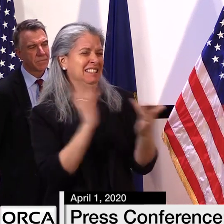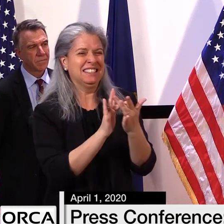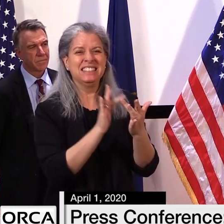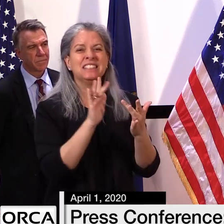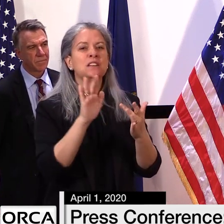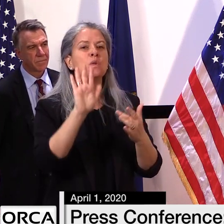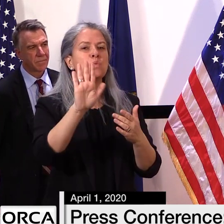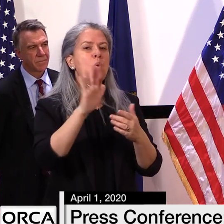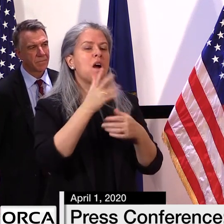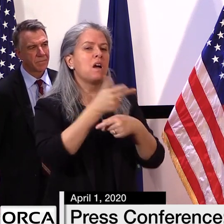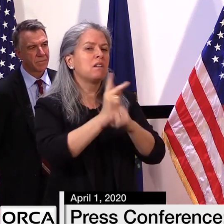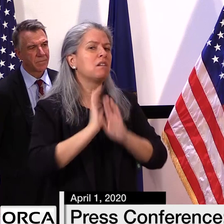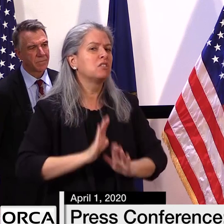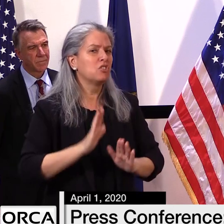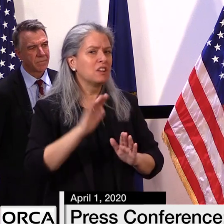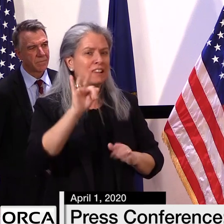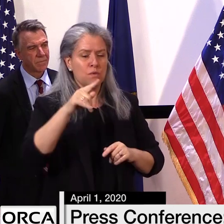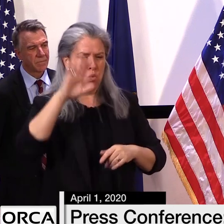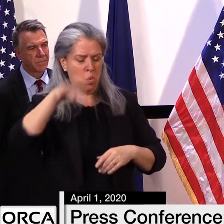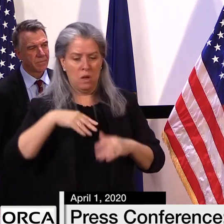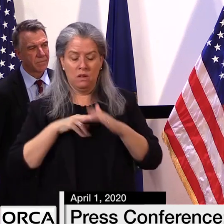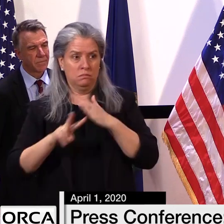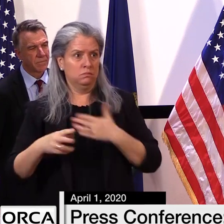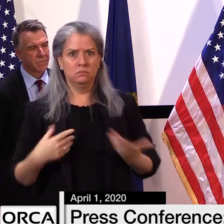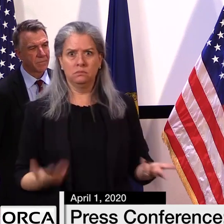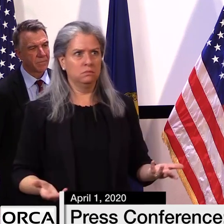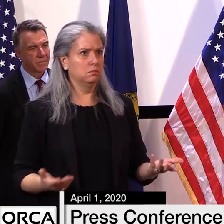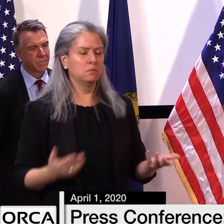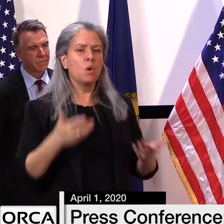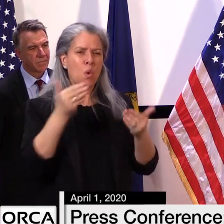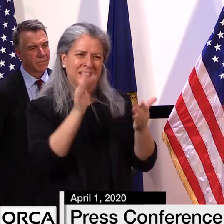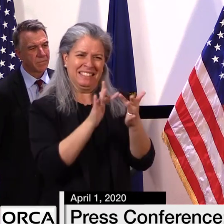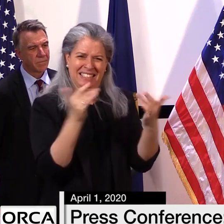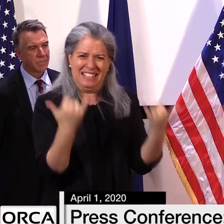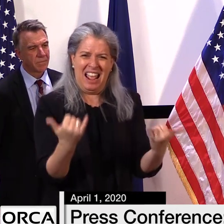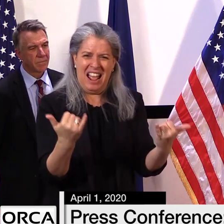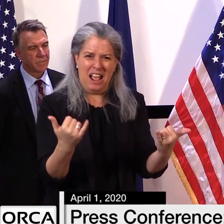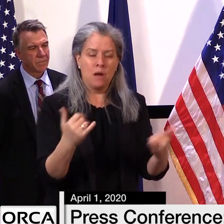be facing economic uncertainty in the future.